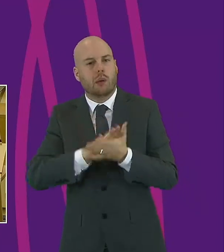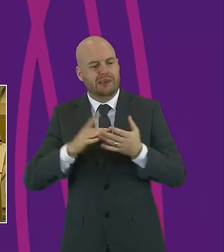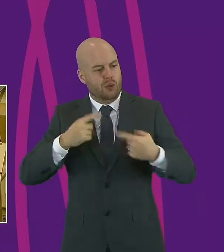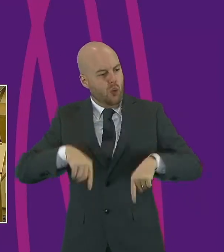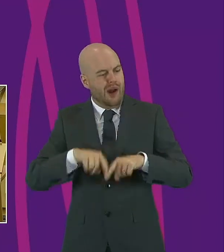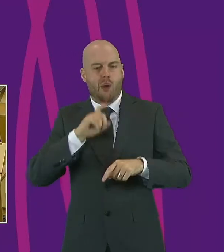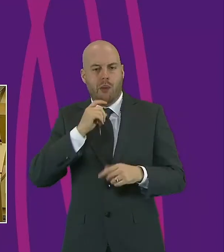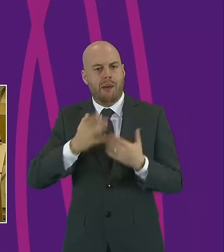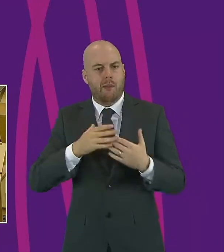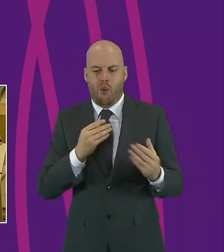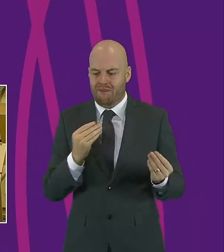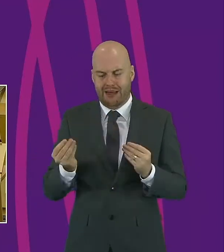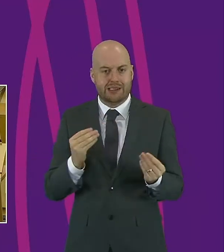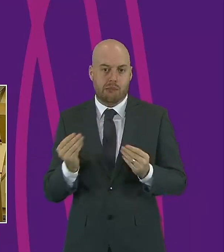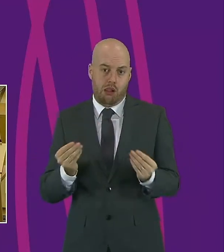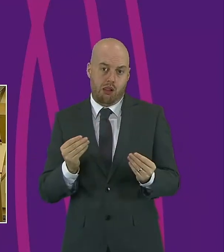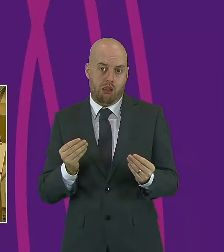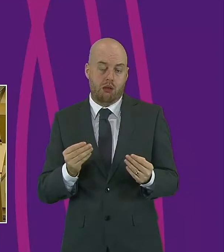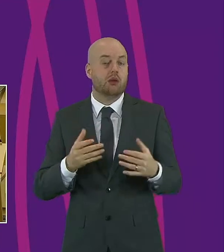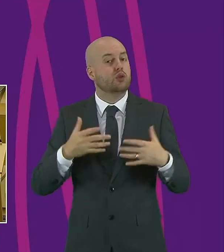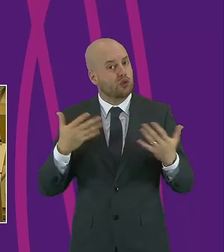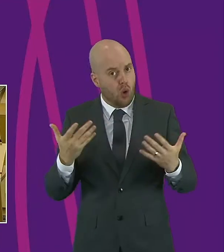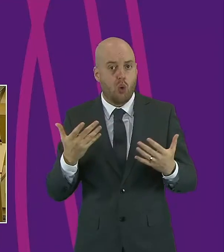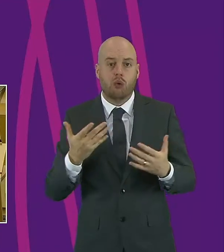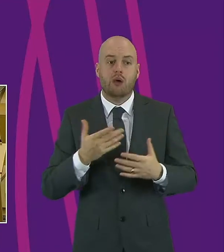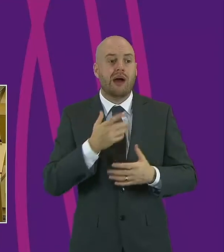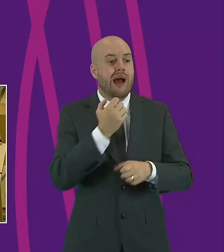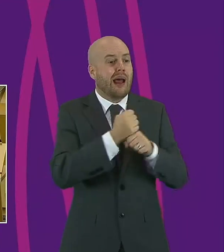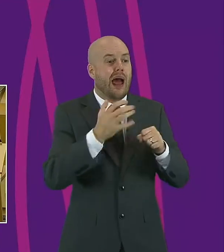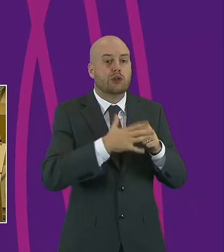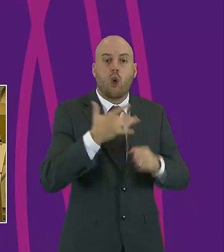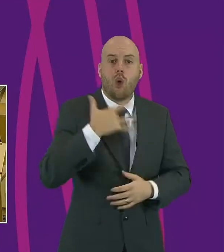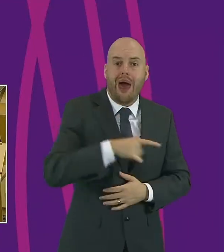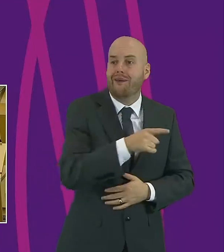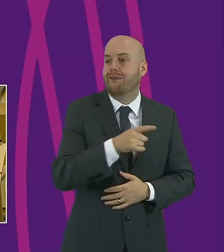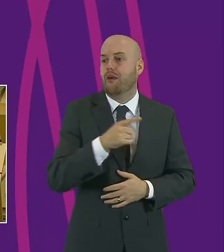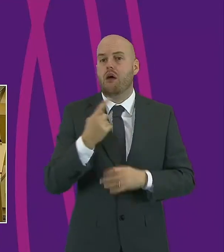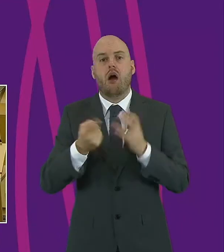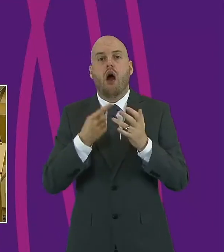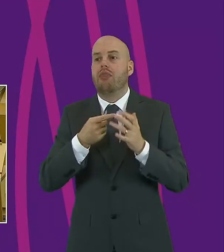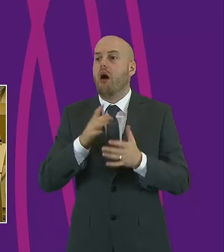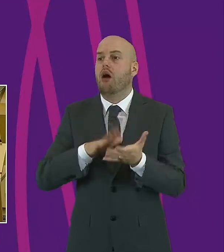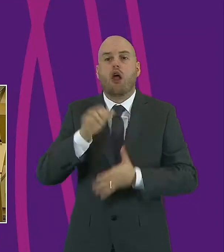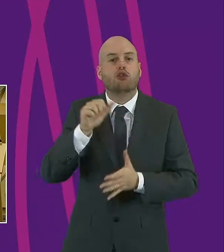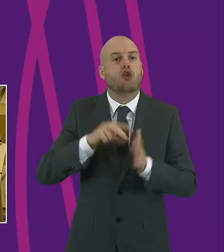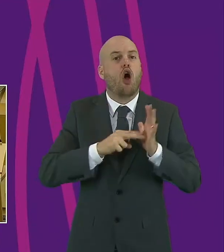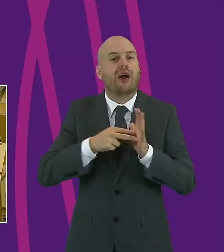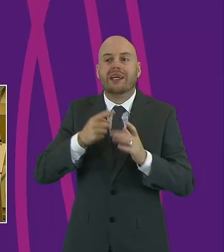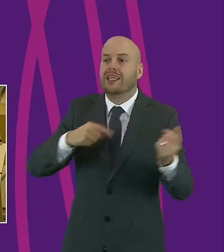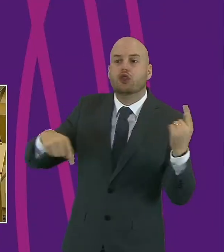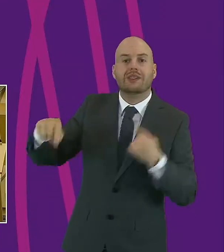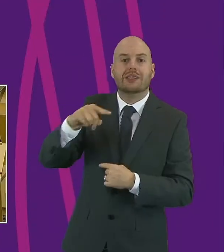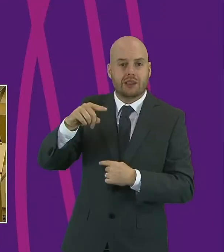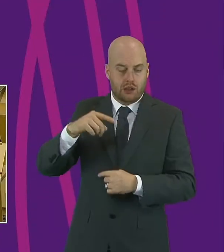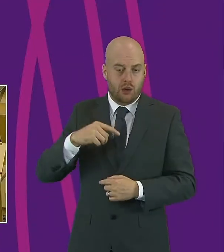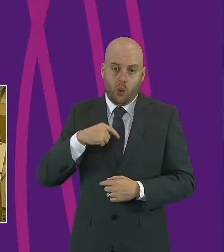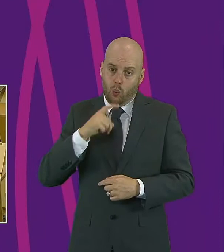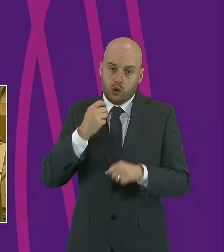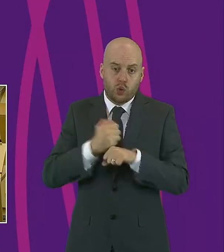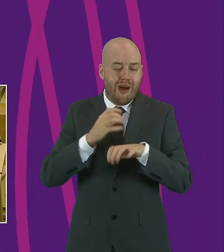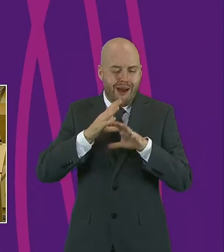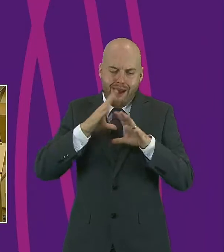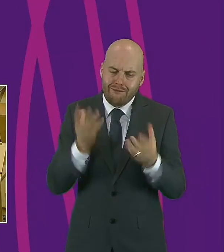continue to do everything we can, whether it's for Glasgow Live, cultural organisations elsewhere. We're currently, and I think this will come up later on, discussing with